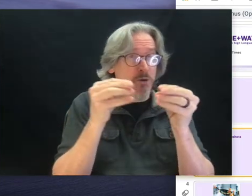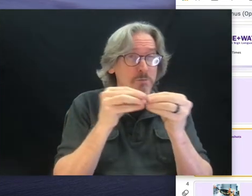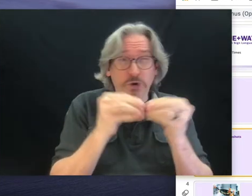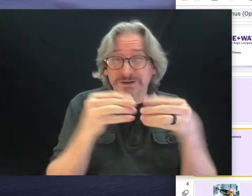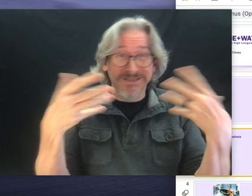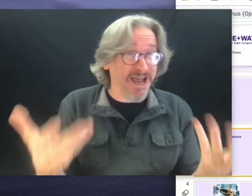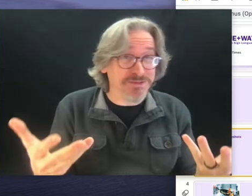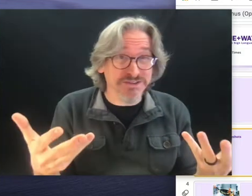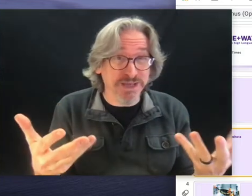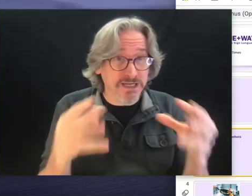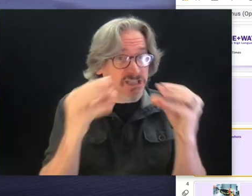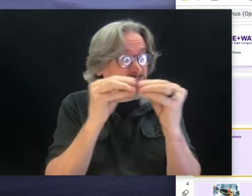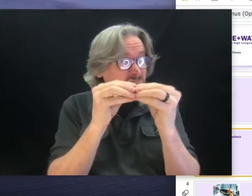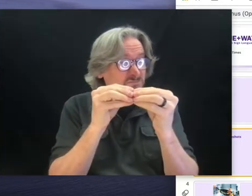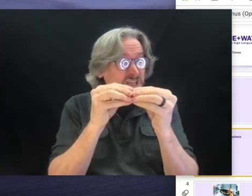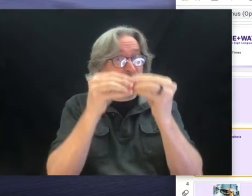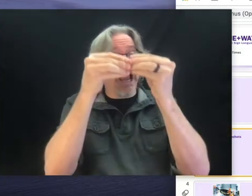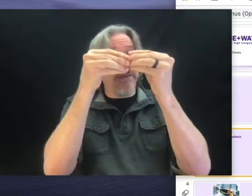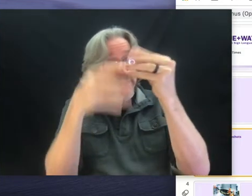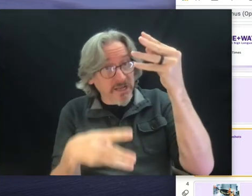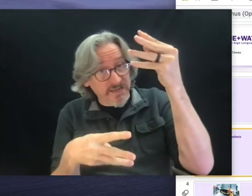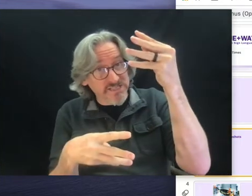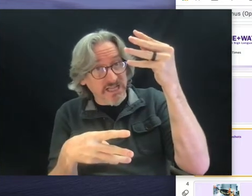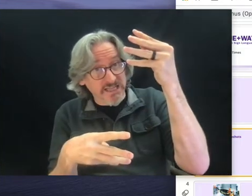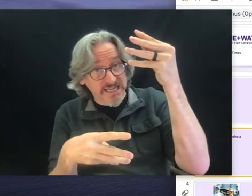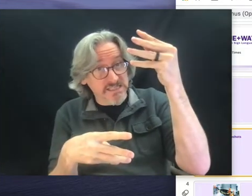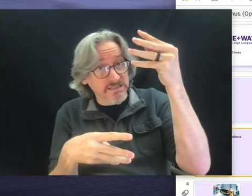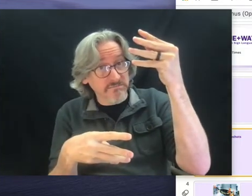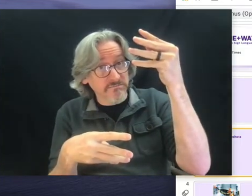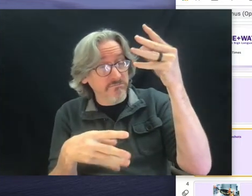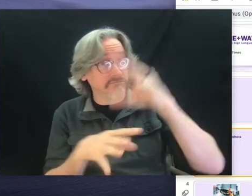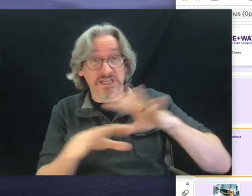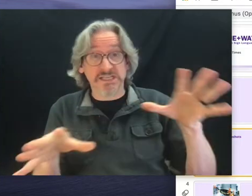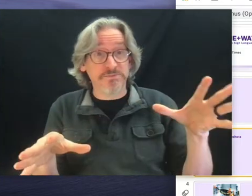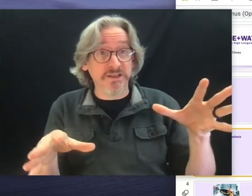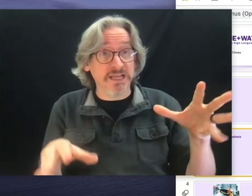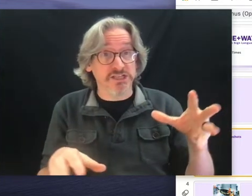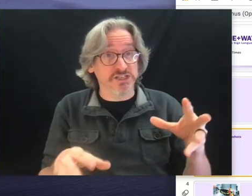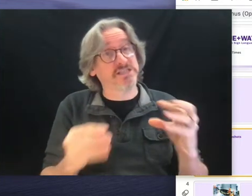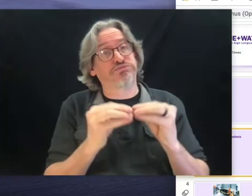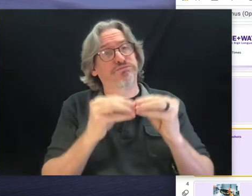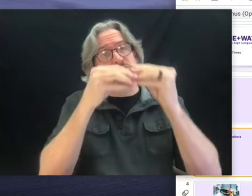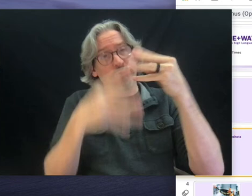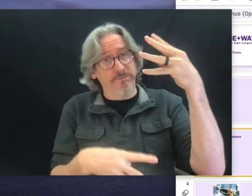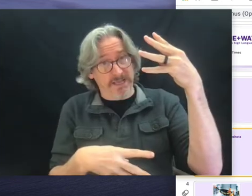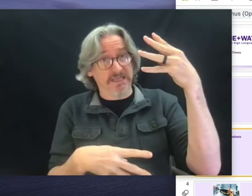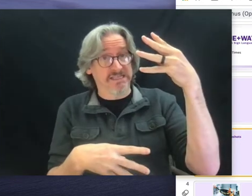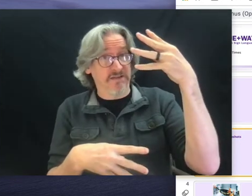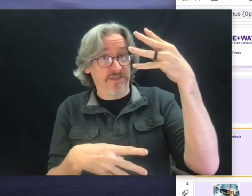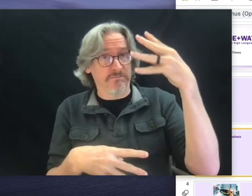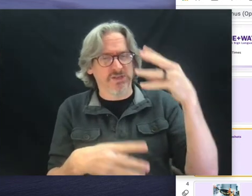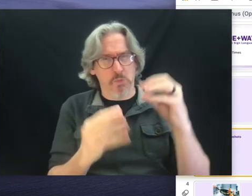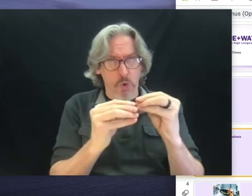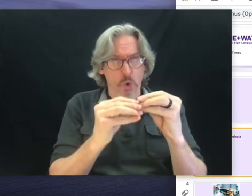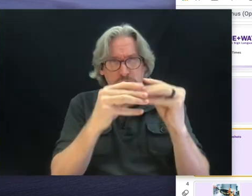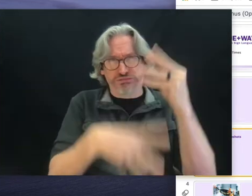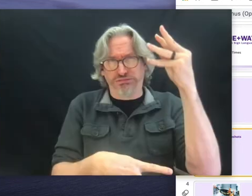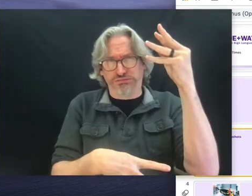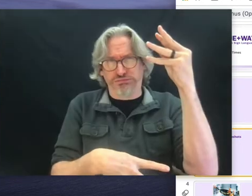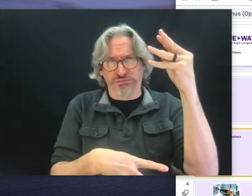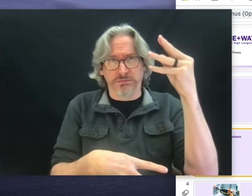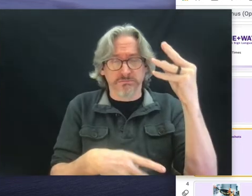there are more types of meetings, and then gives a list. Doesn't explain the list, just says you could make a list of them. So